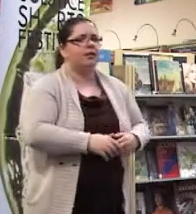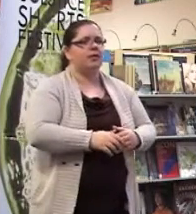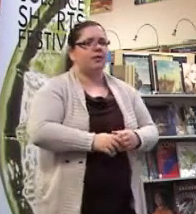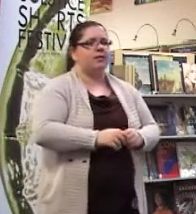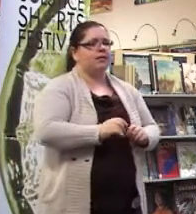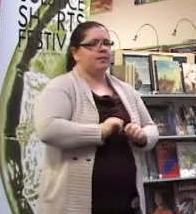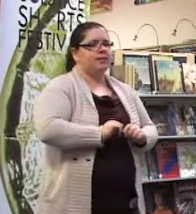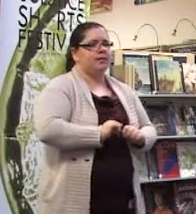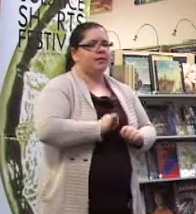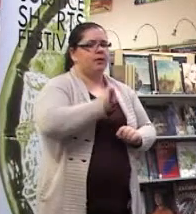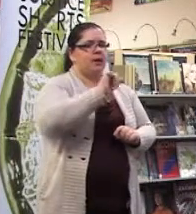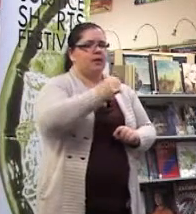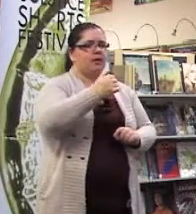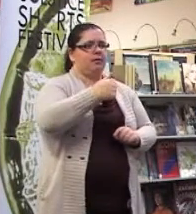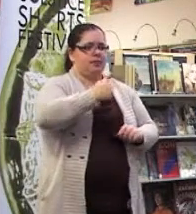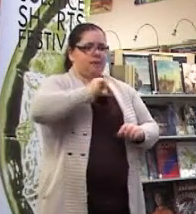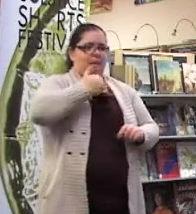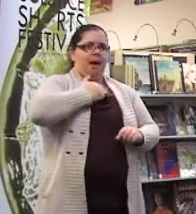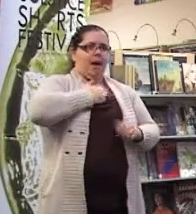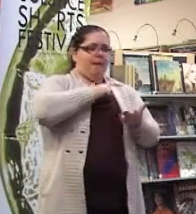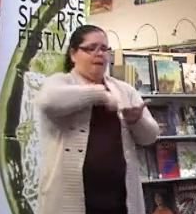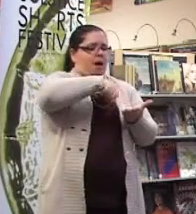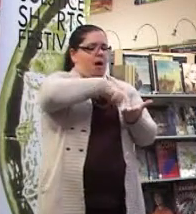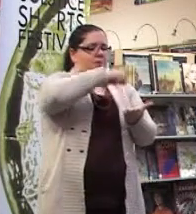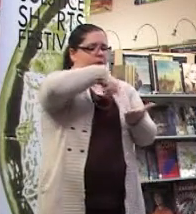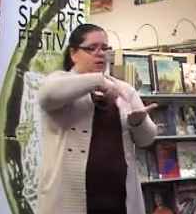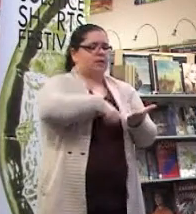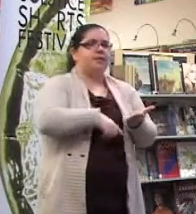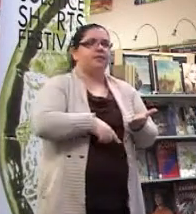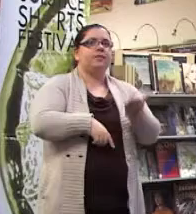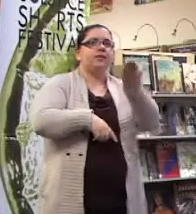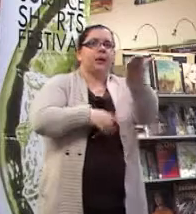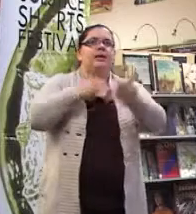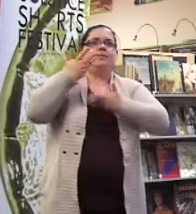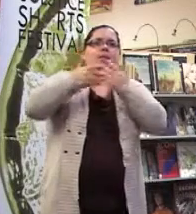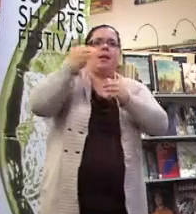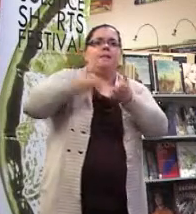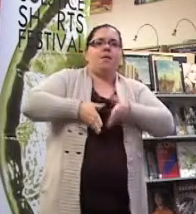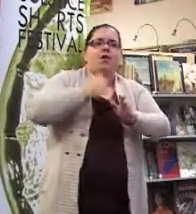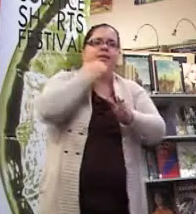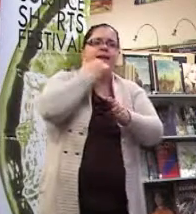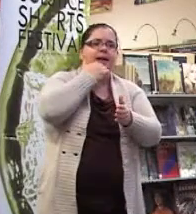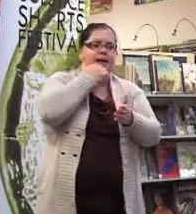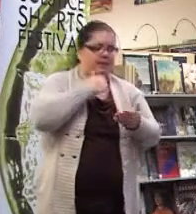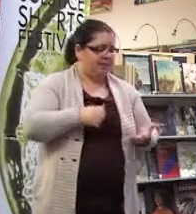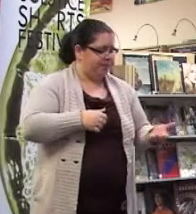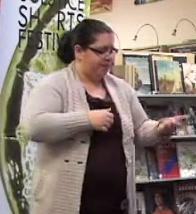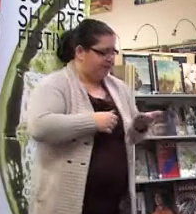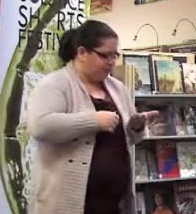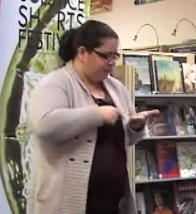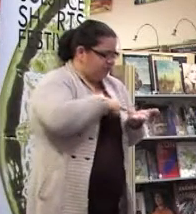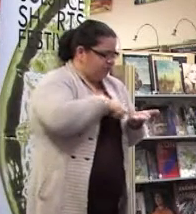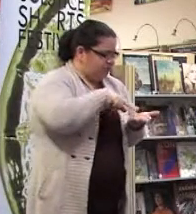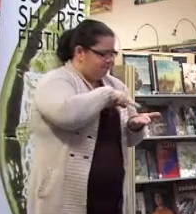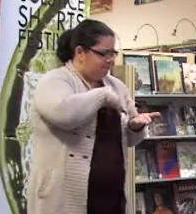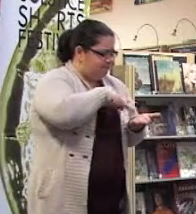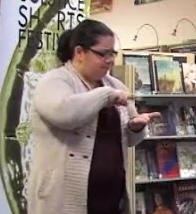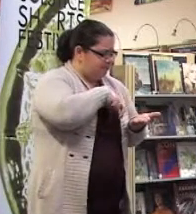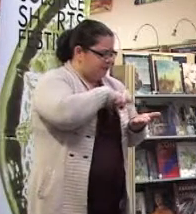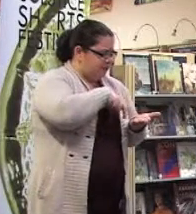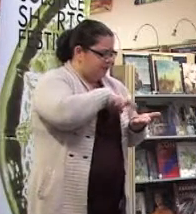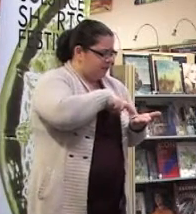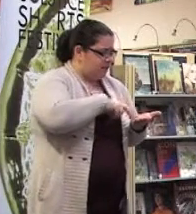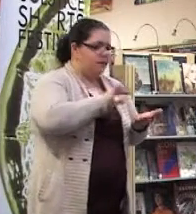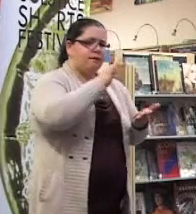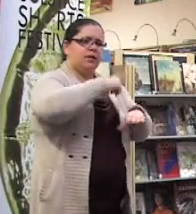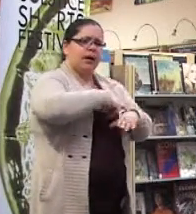Next, it is time for me to have my palm read, and I tell Ashish the astrologer my birth date as we gaze down at my palm. It is the first time I have